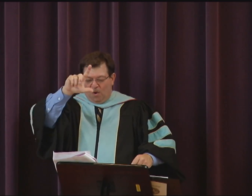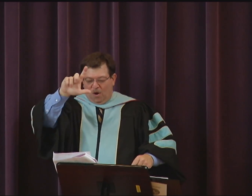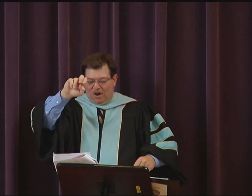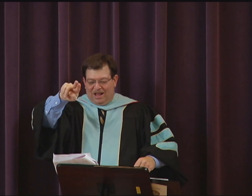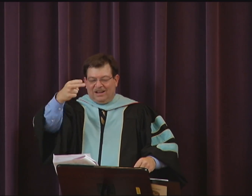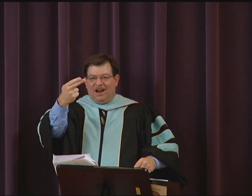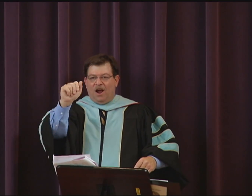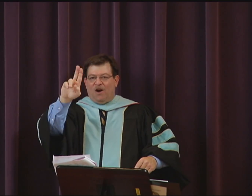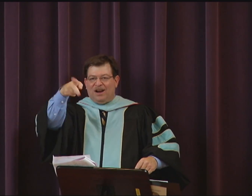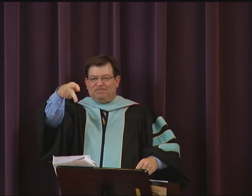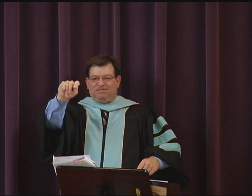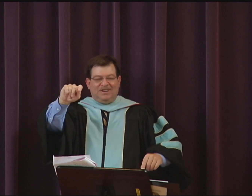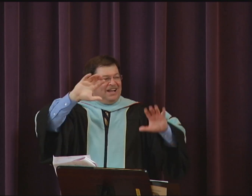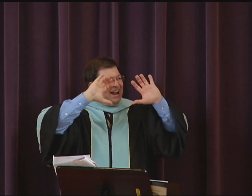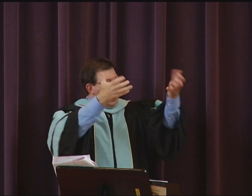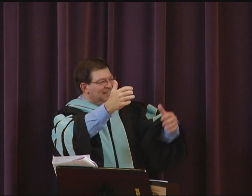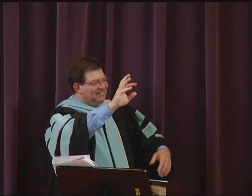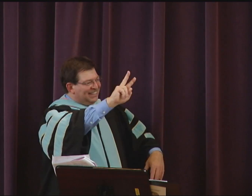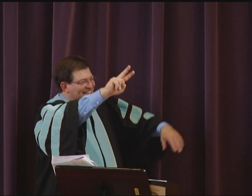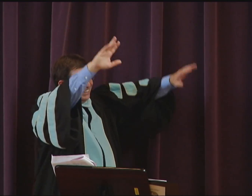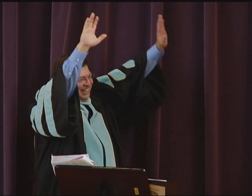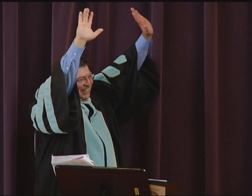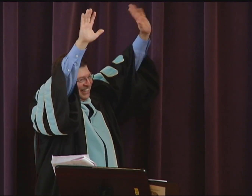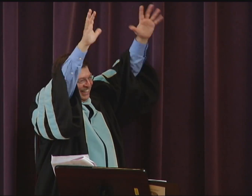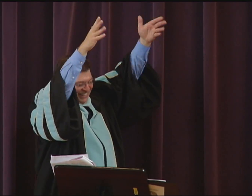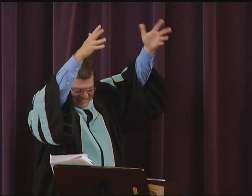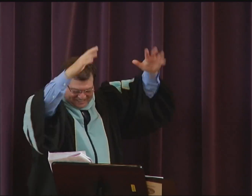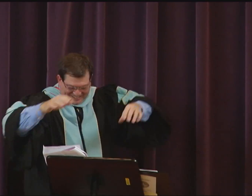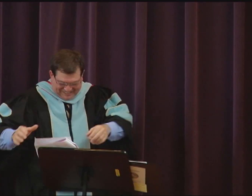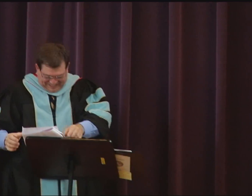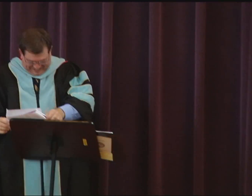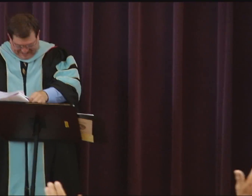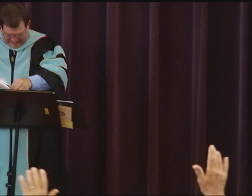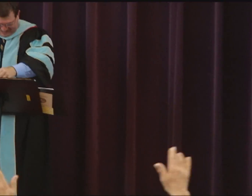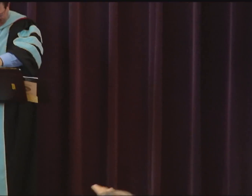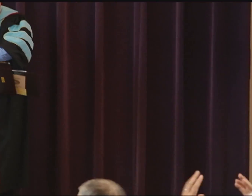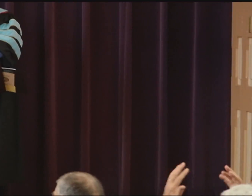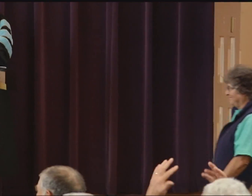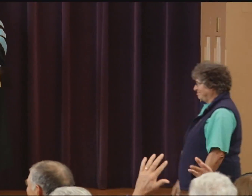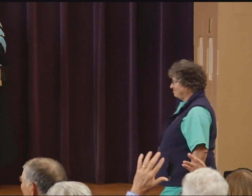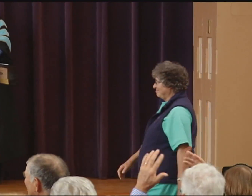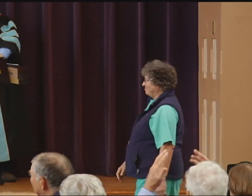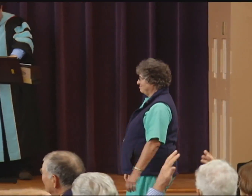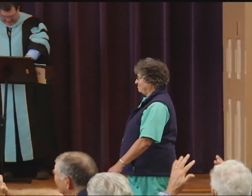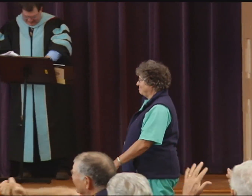Paula Esman Wallenhaupt, class of 1962.